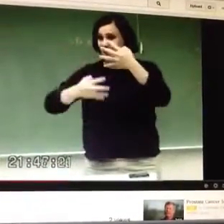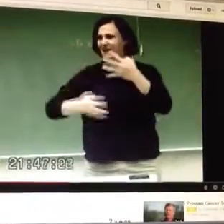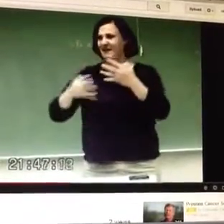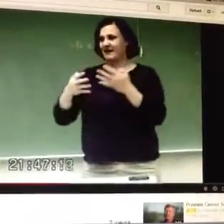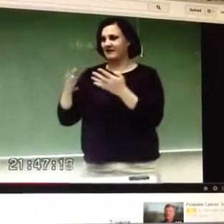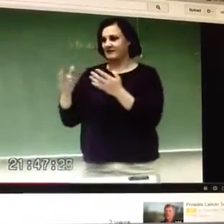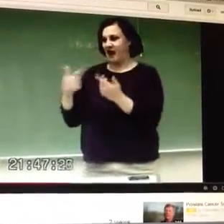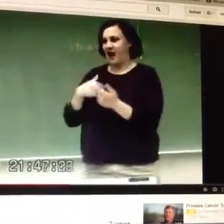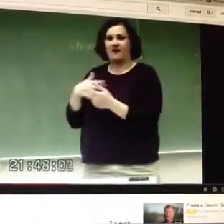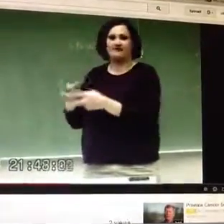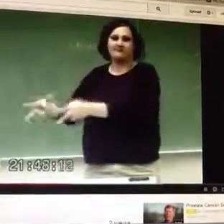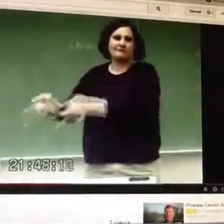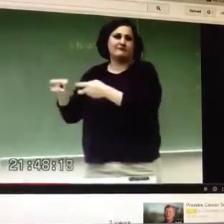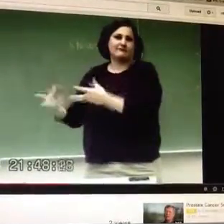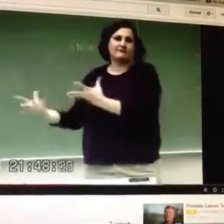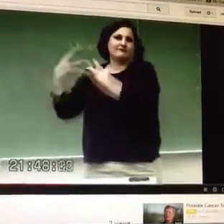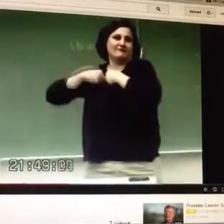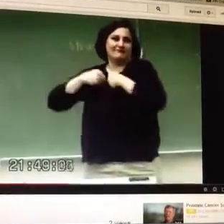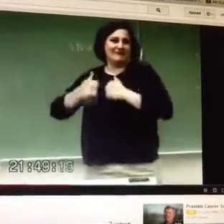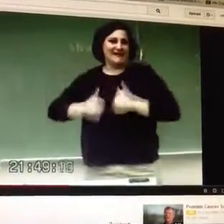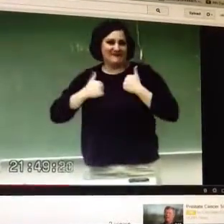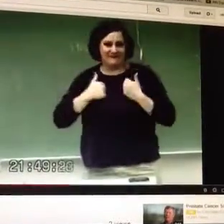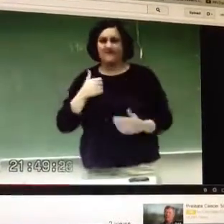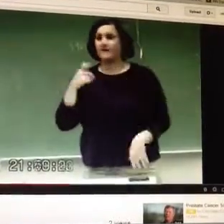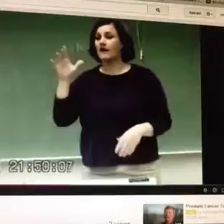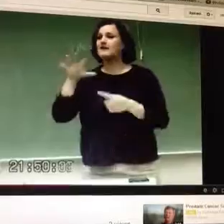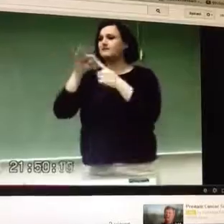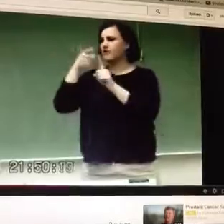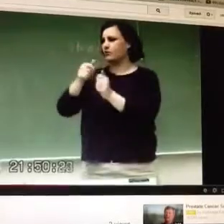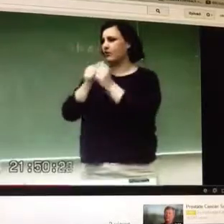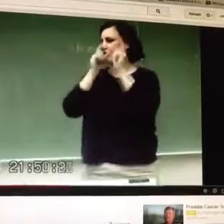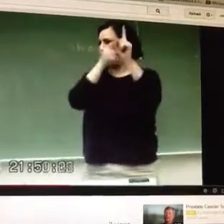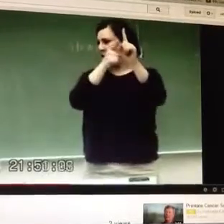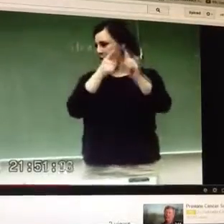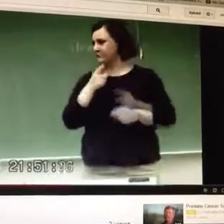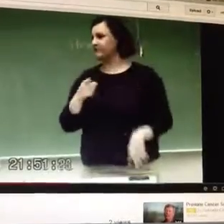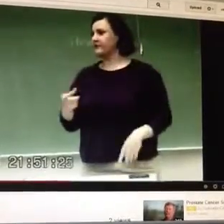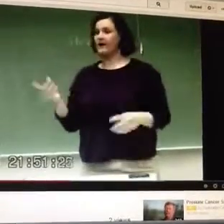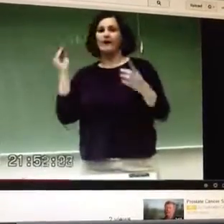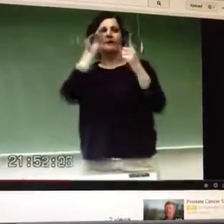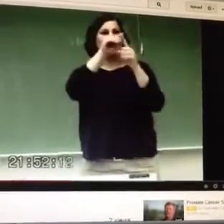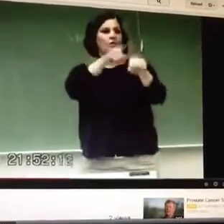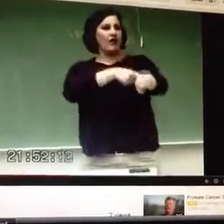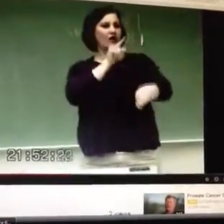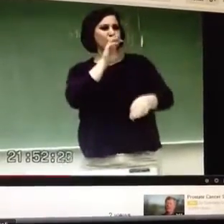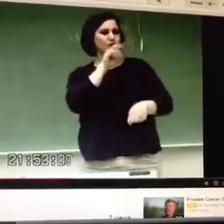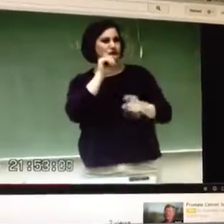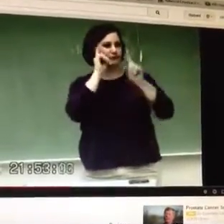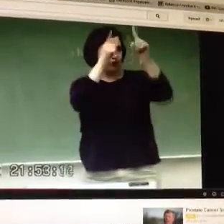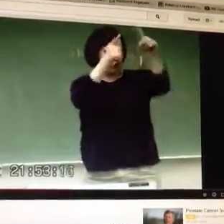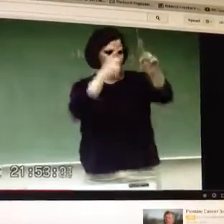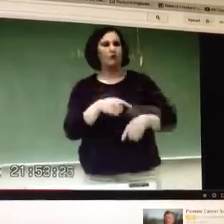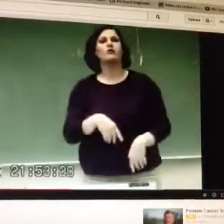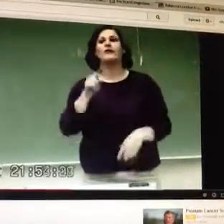His book is really popular. So I've taken a lot from that book and incorporated it into my life.